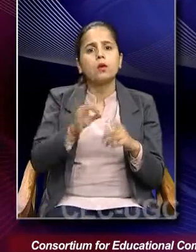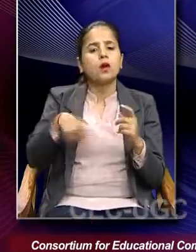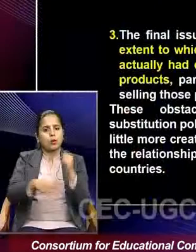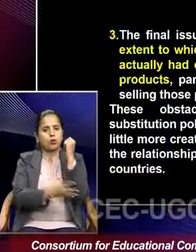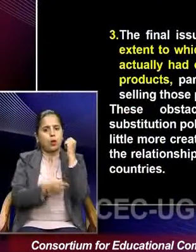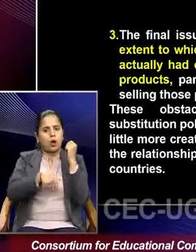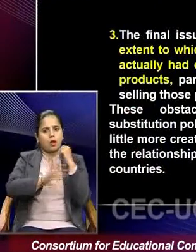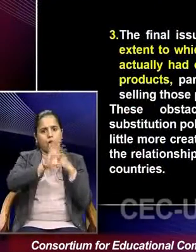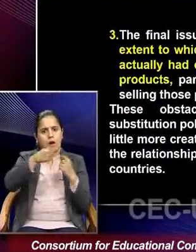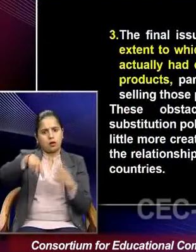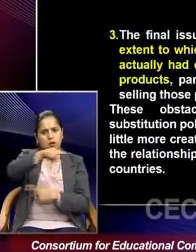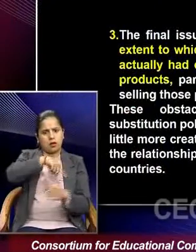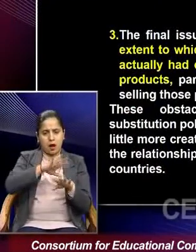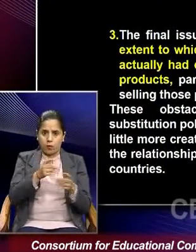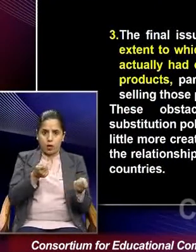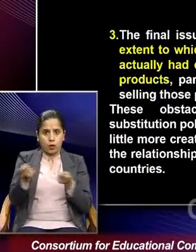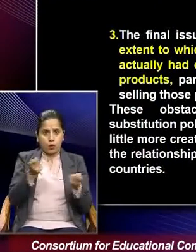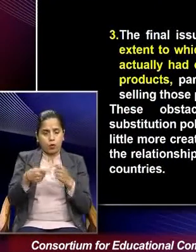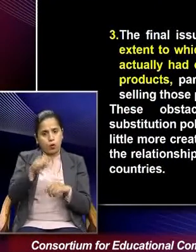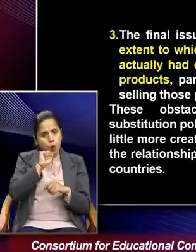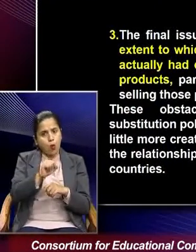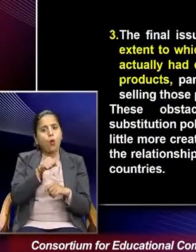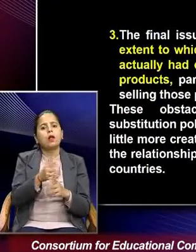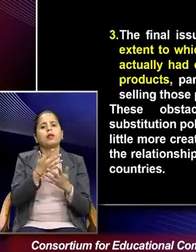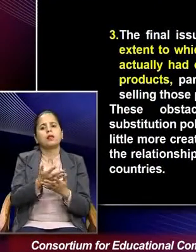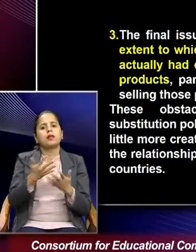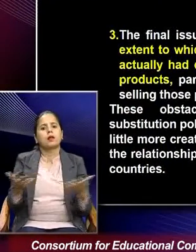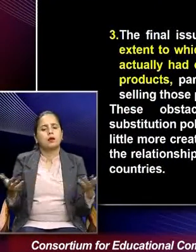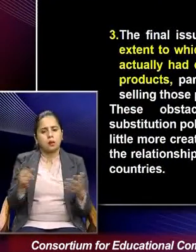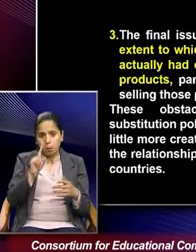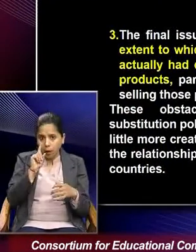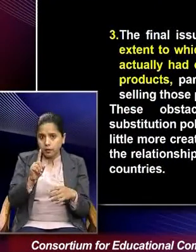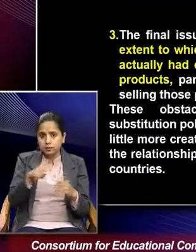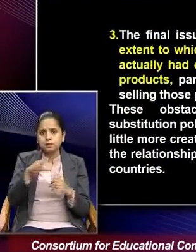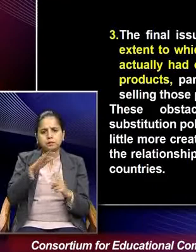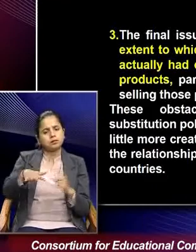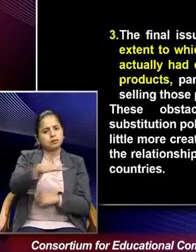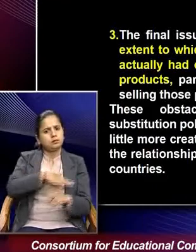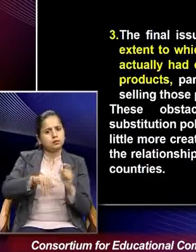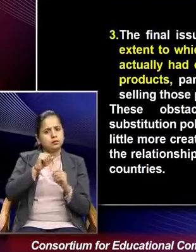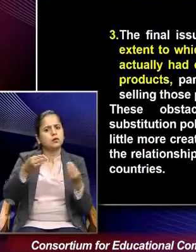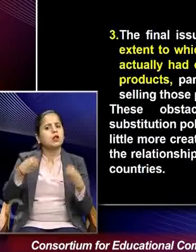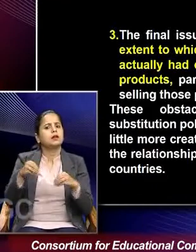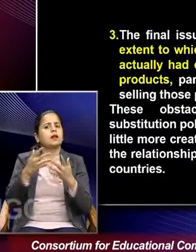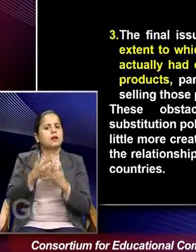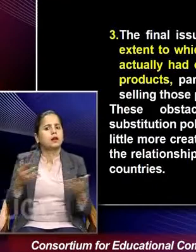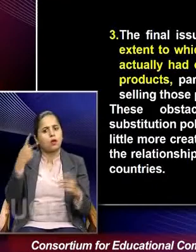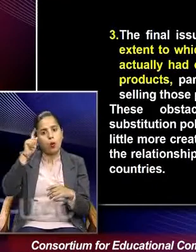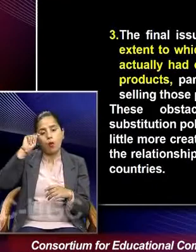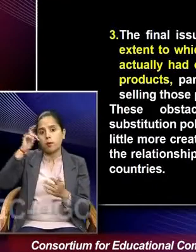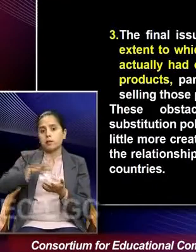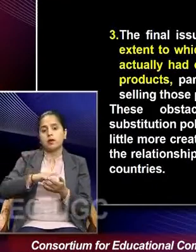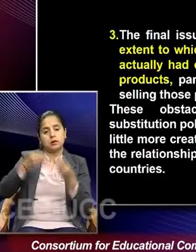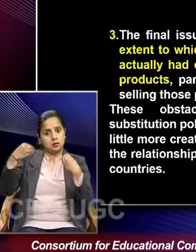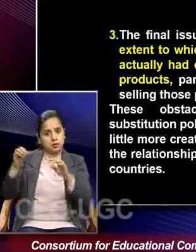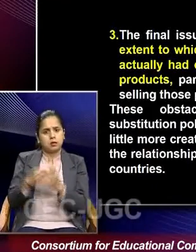countries actually had control of their primary products, particularly in the area of selling those products abroad. Now